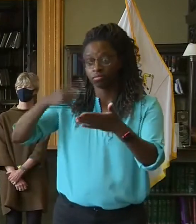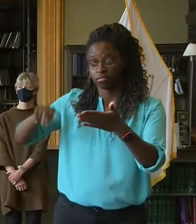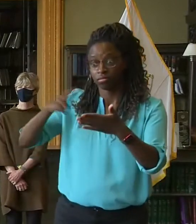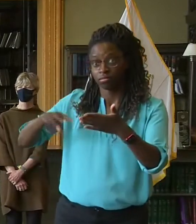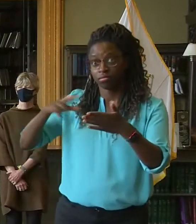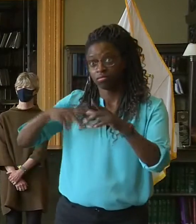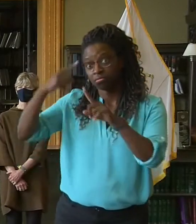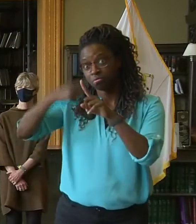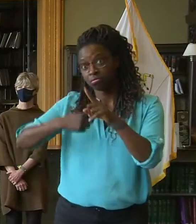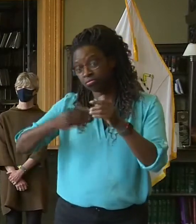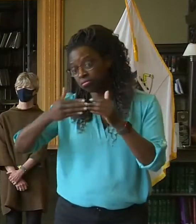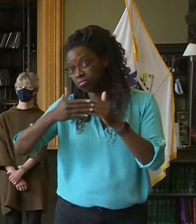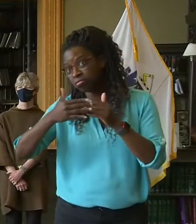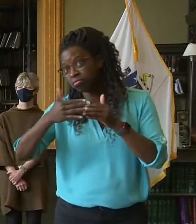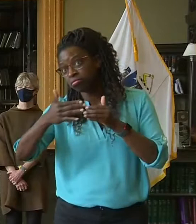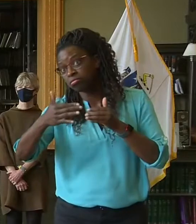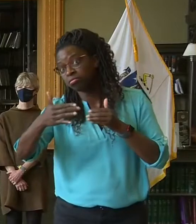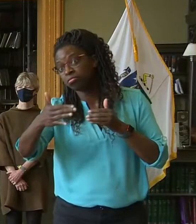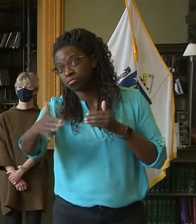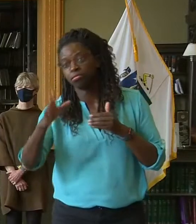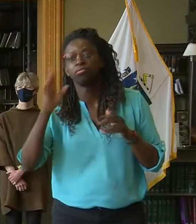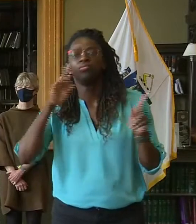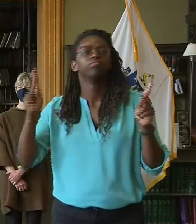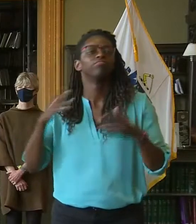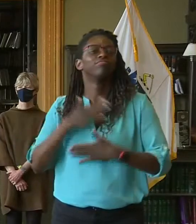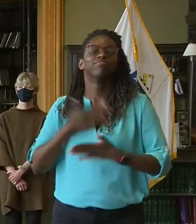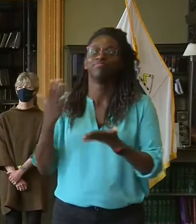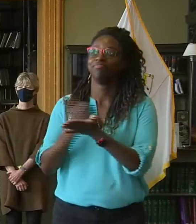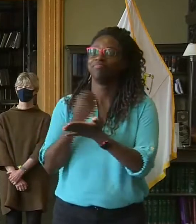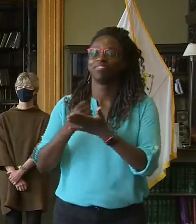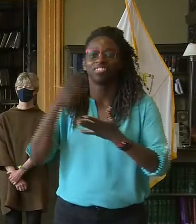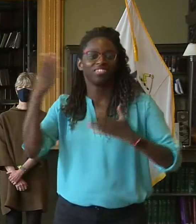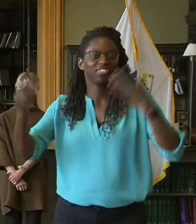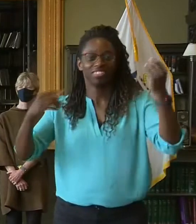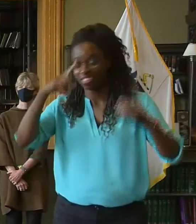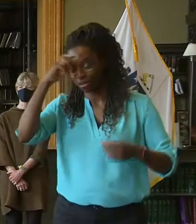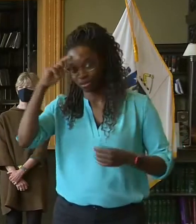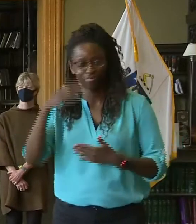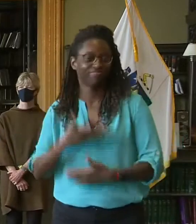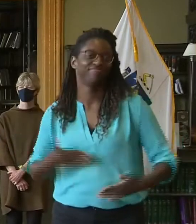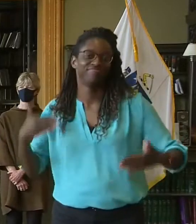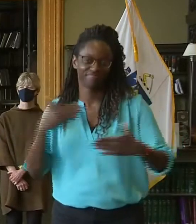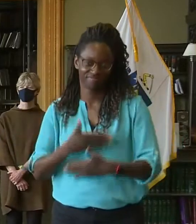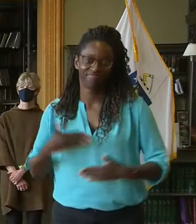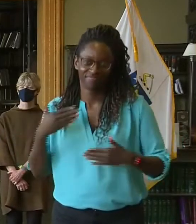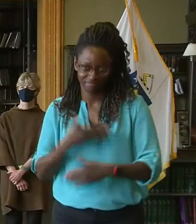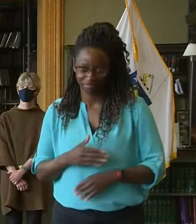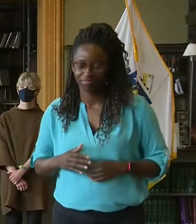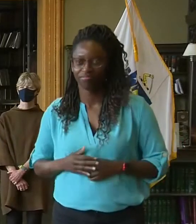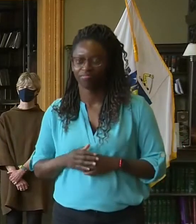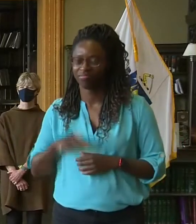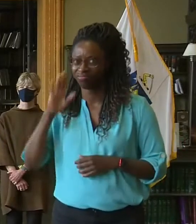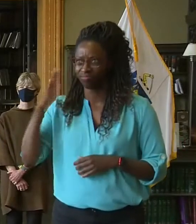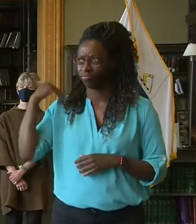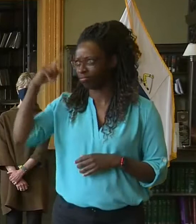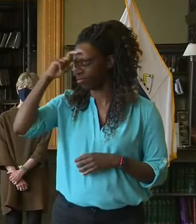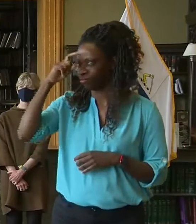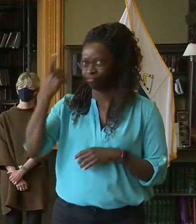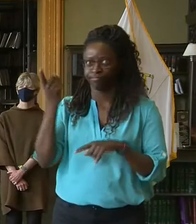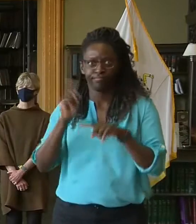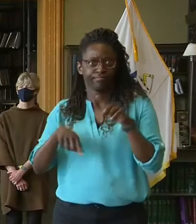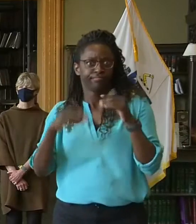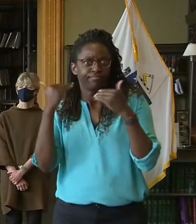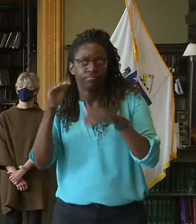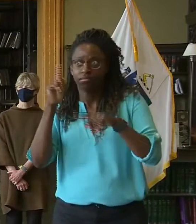resources to engage in summer programs to pick up on some of what they lost over the course of the year. We will